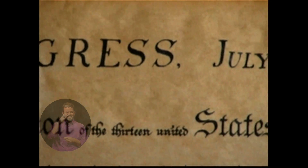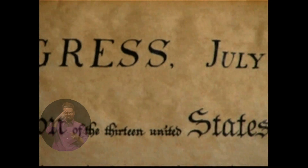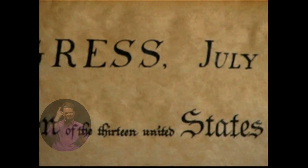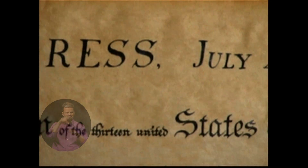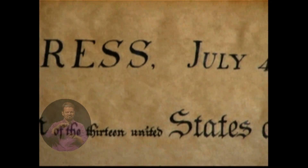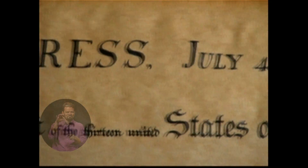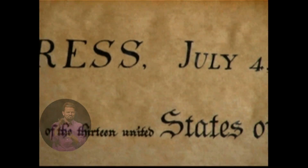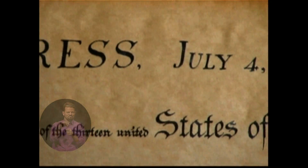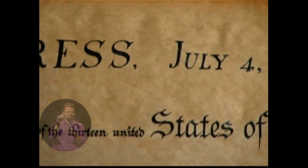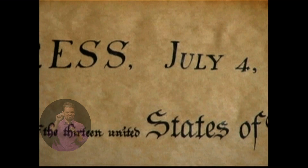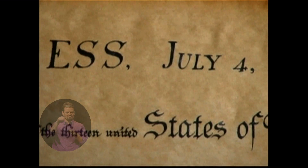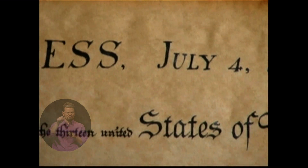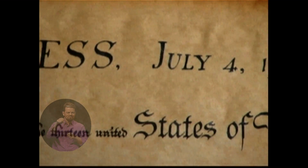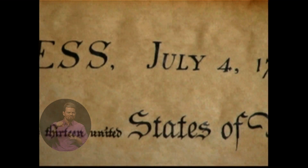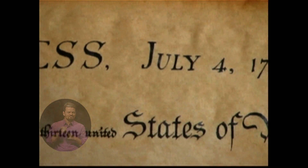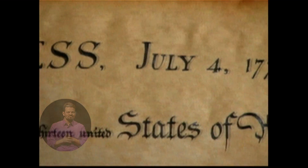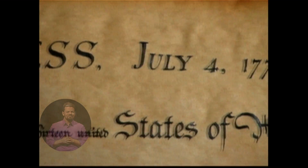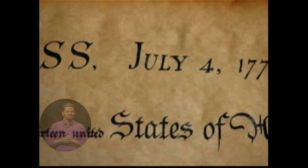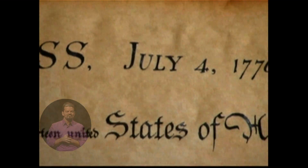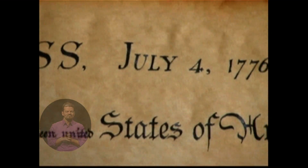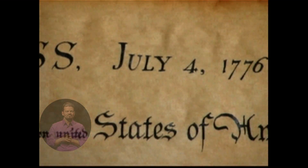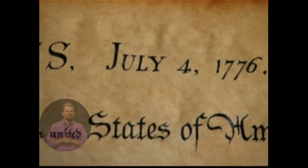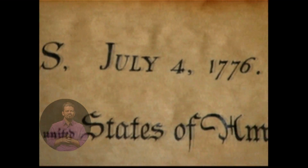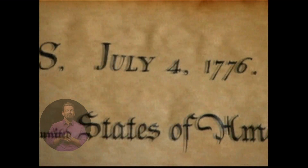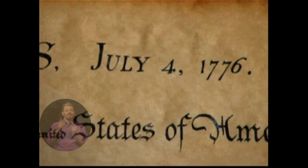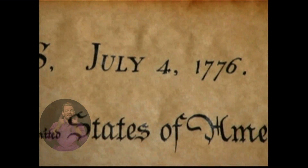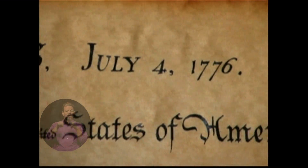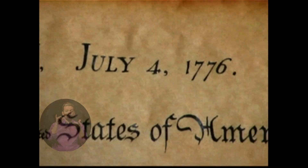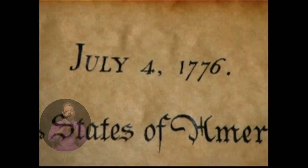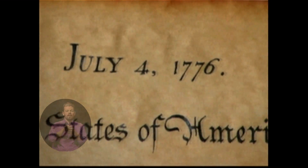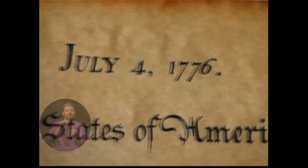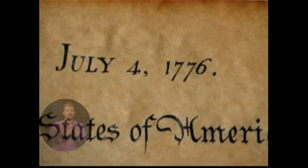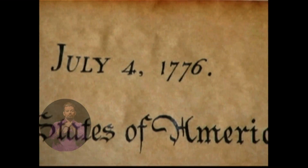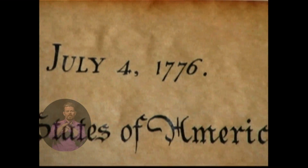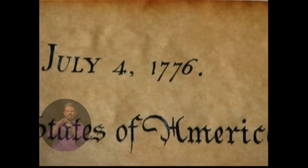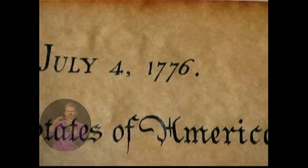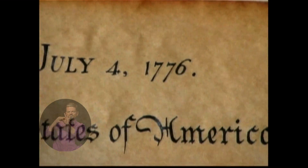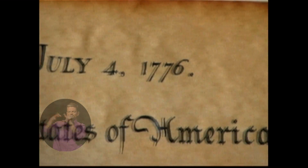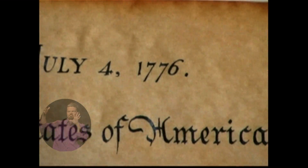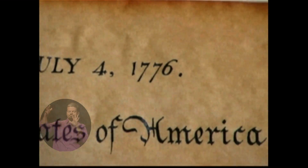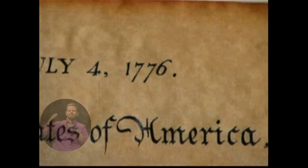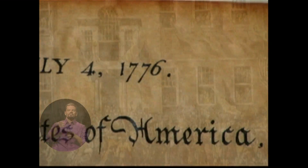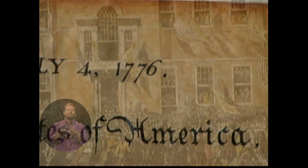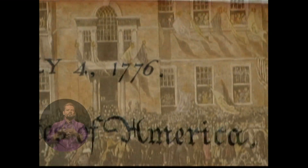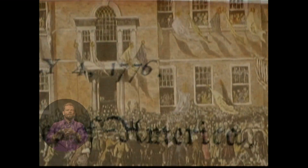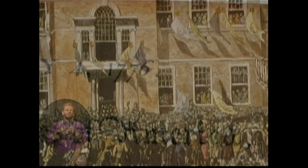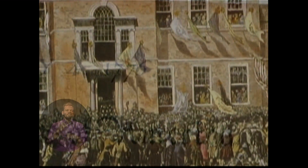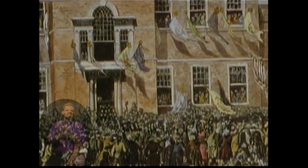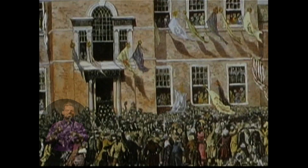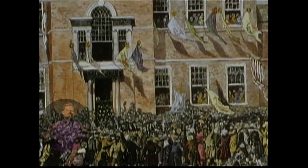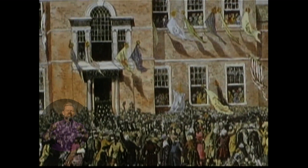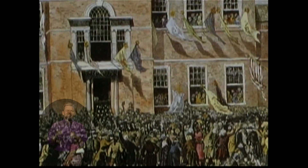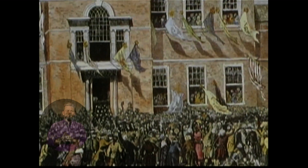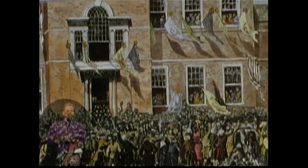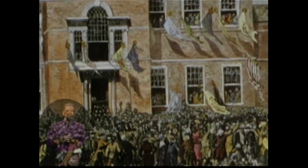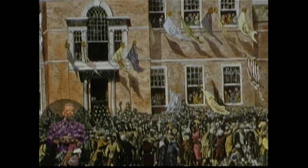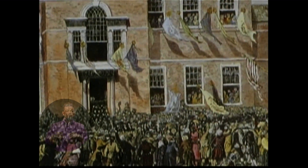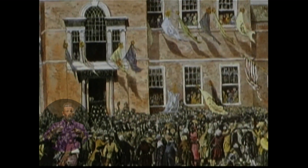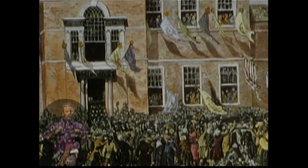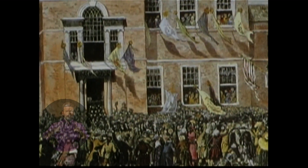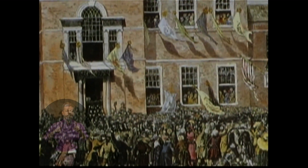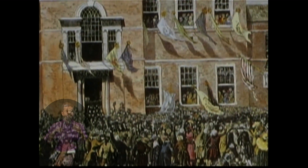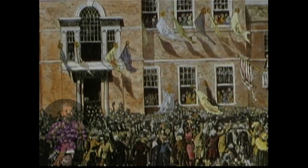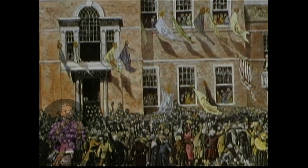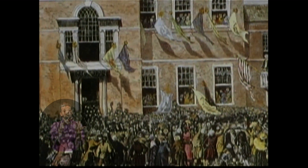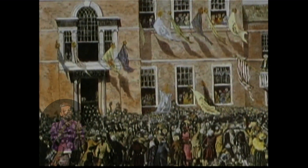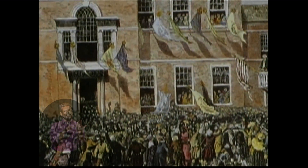13 colonies unanimously declared themselves independent of Great Britain. The celebration began as it was read